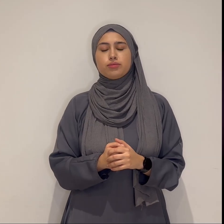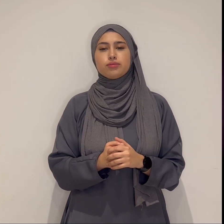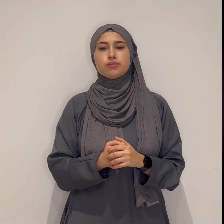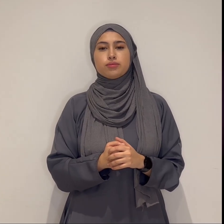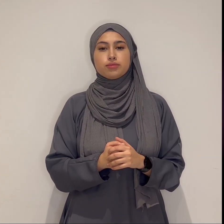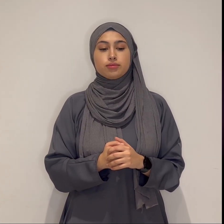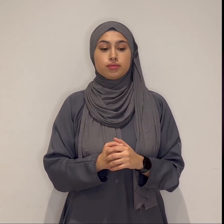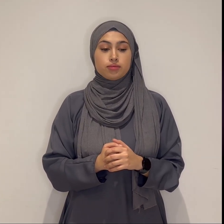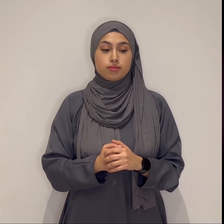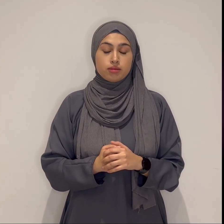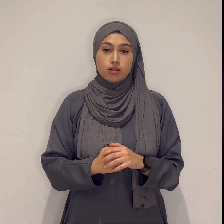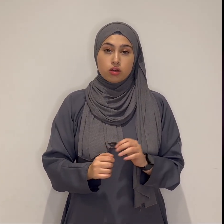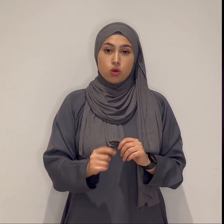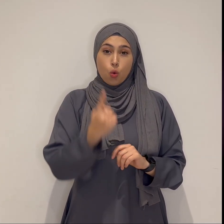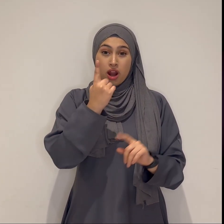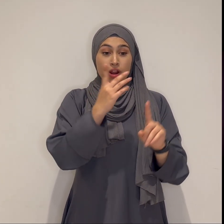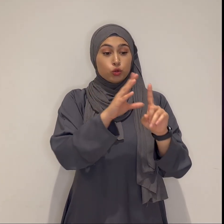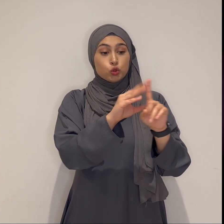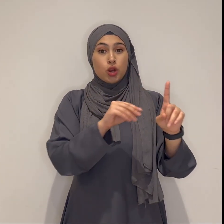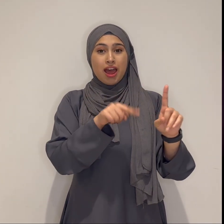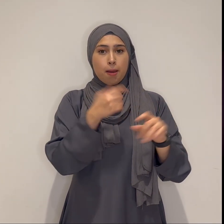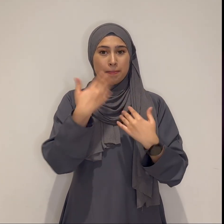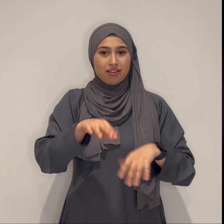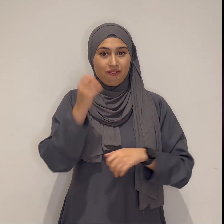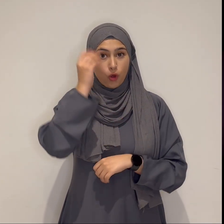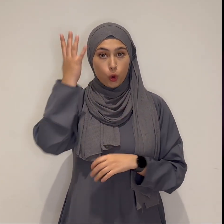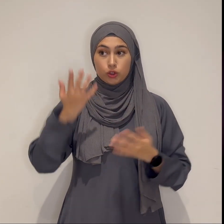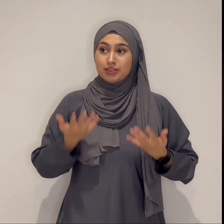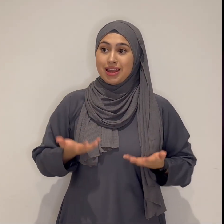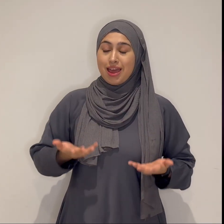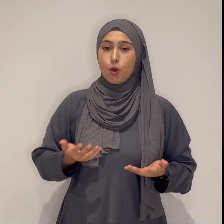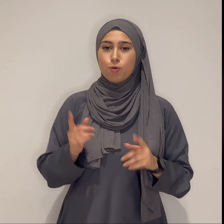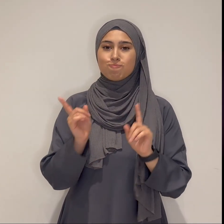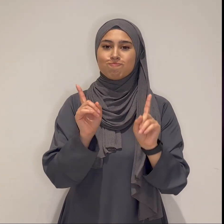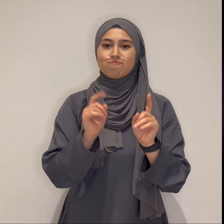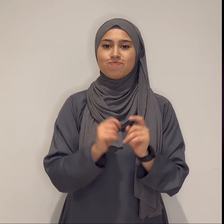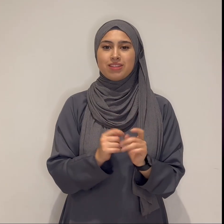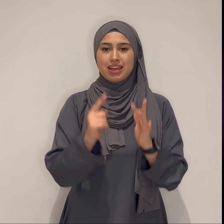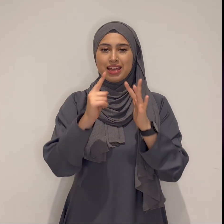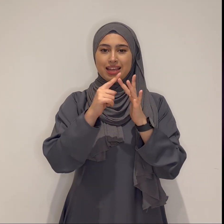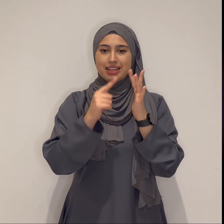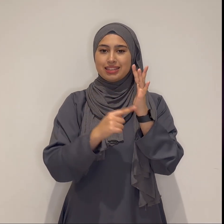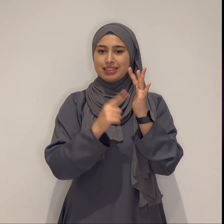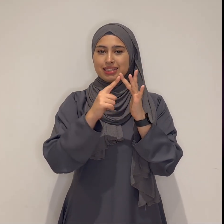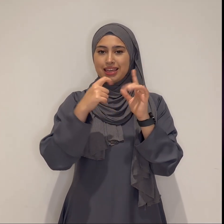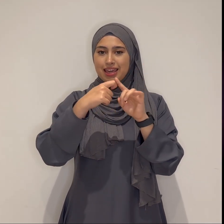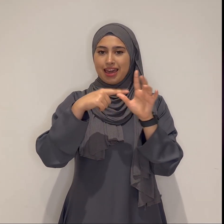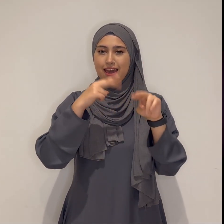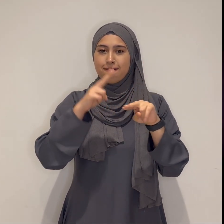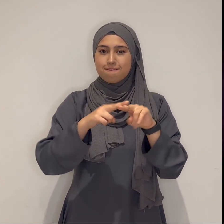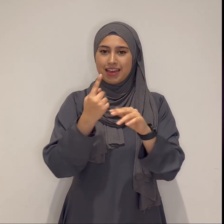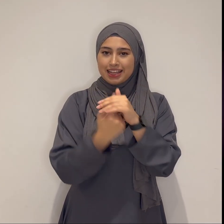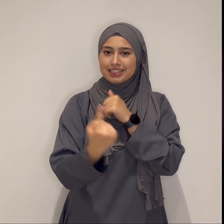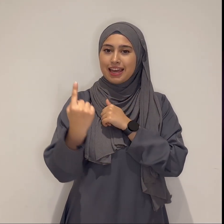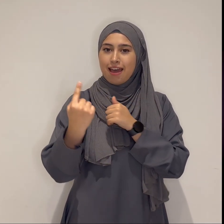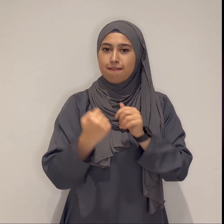My brothers in Islam, one of the sunnah that has been forgotten in our day and time is the sunnah of